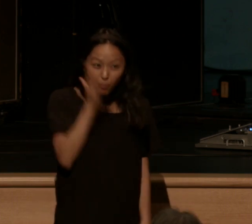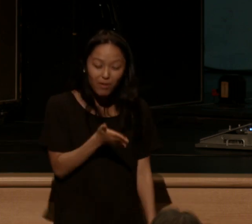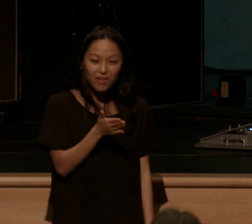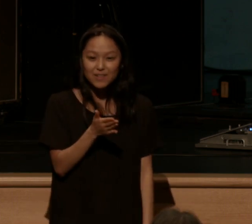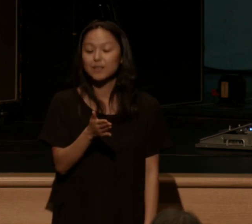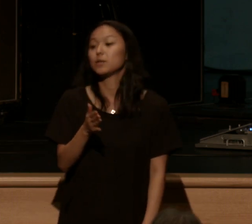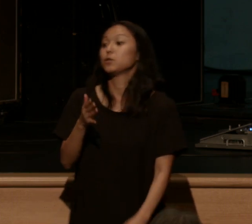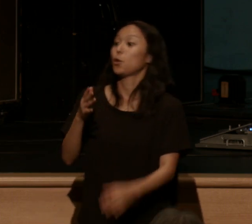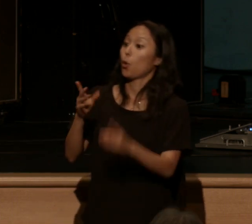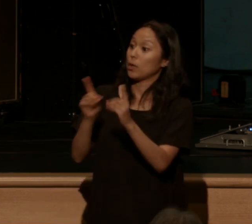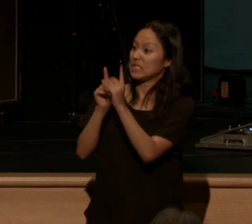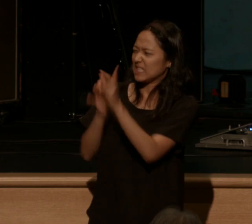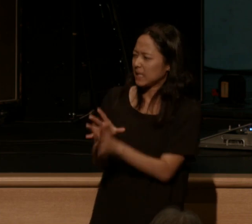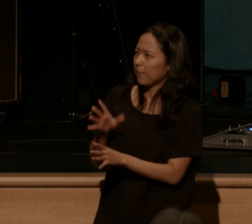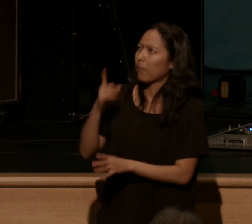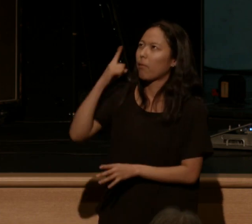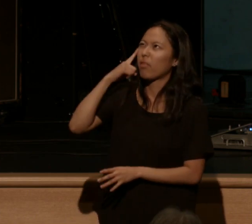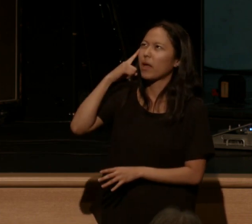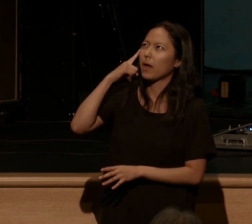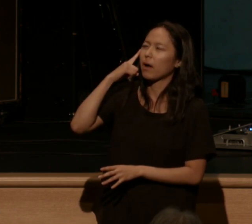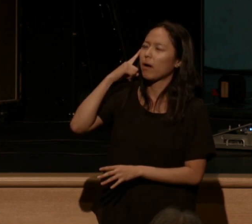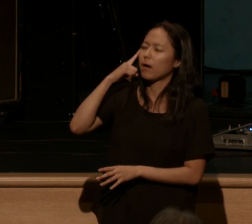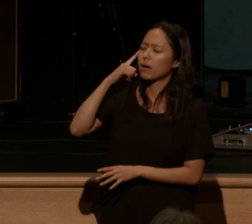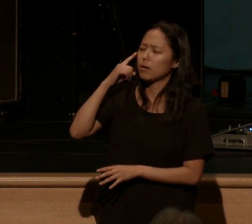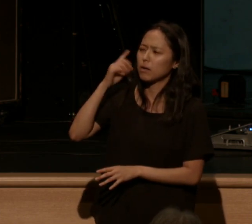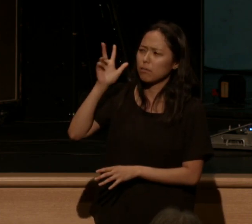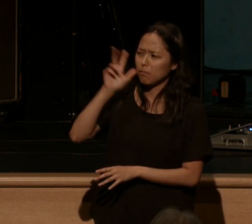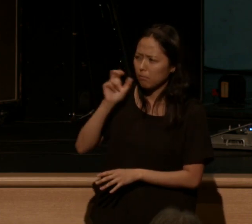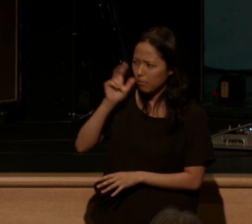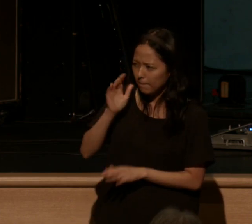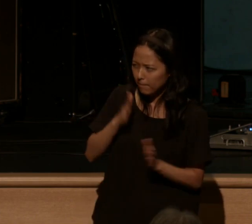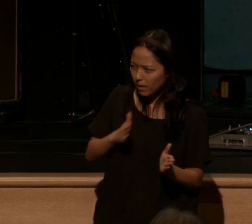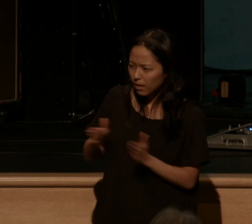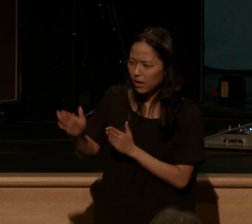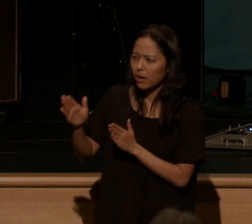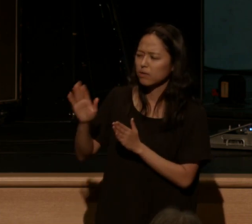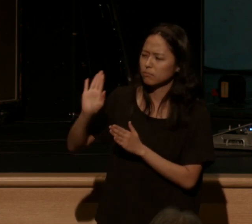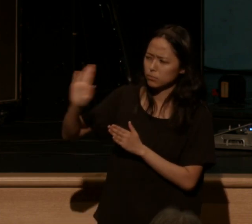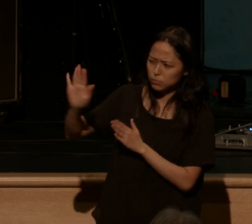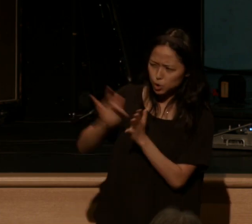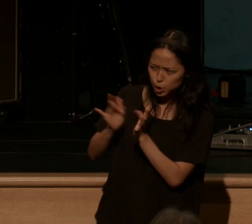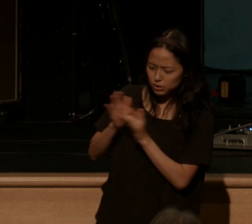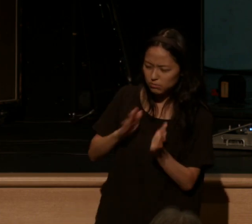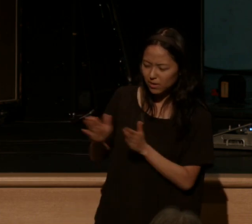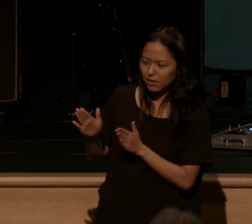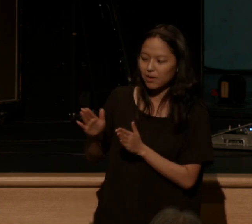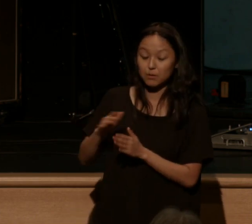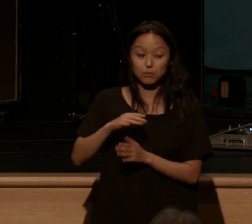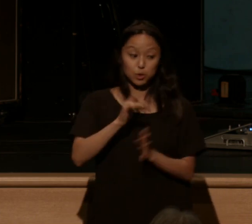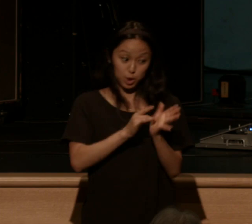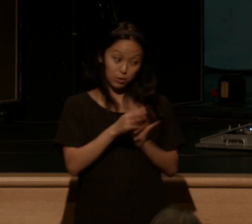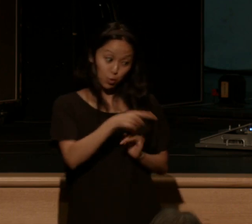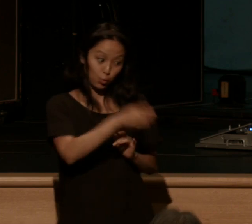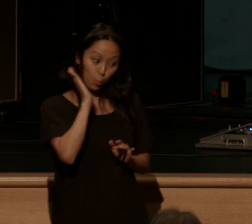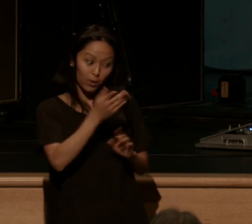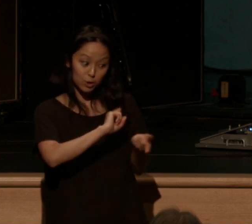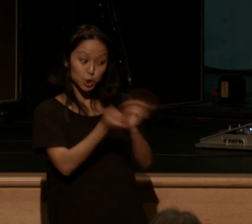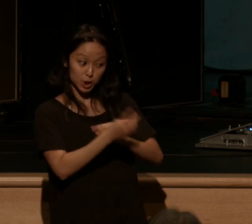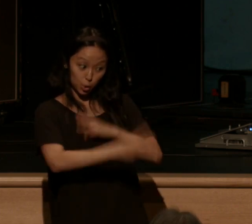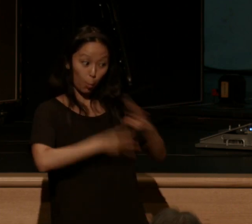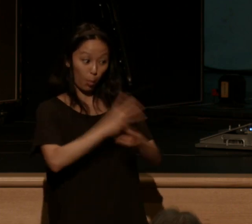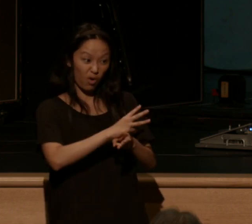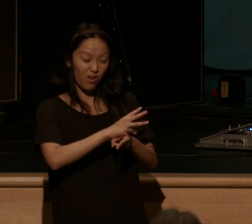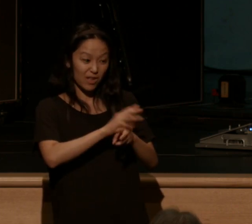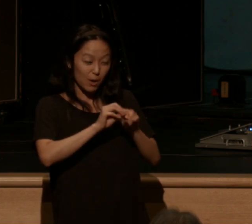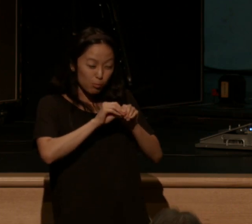when you're a disciple and you begin to hear this plan that Jesus is about to tell them, you're going to be world changers. You're going to reach the ends